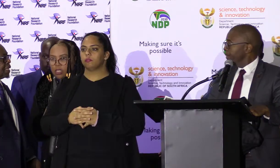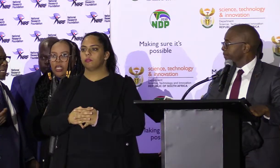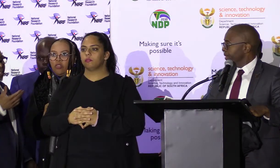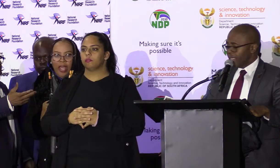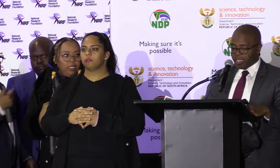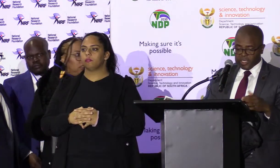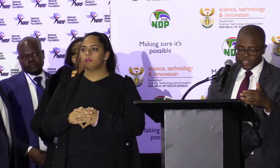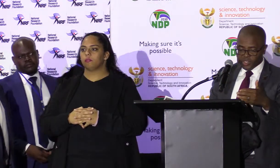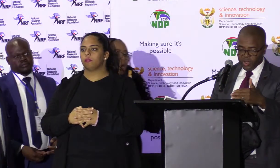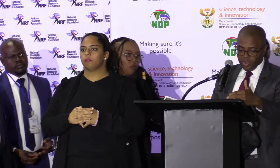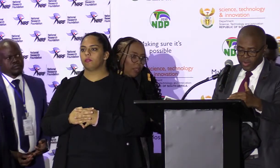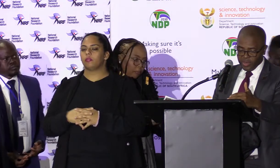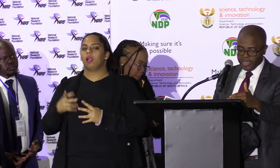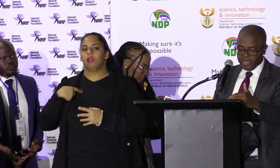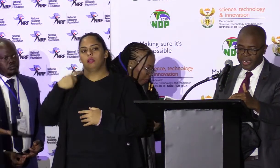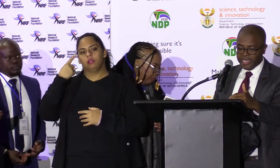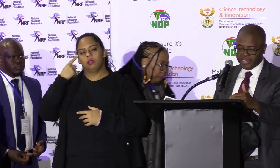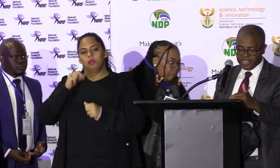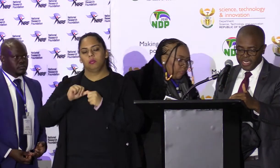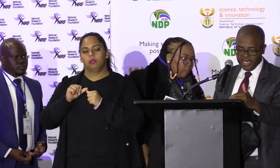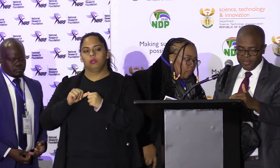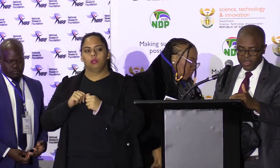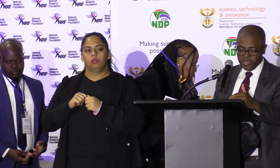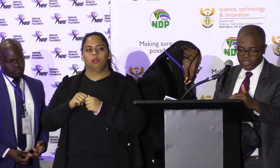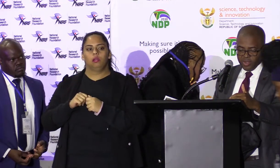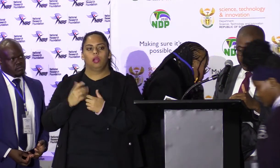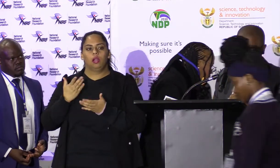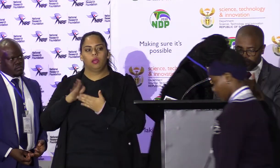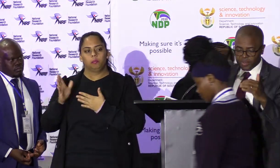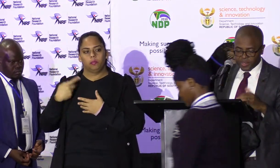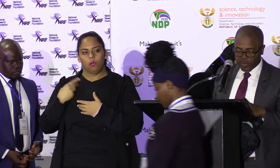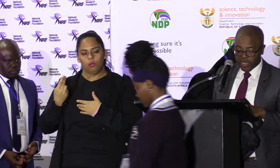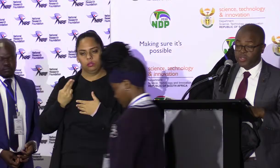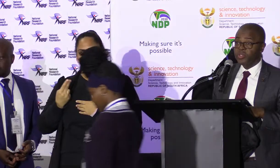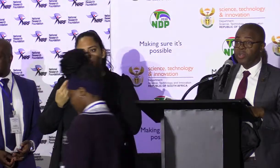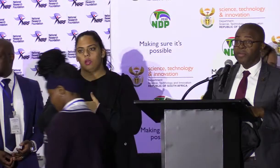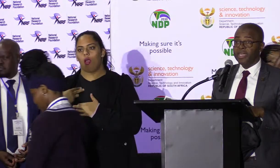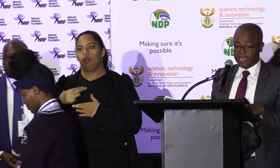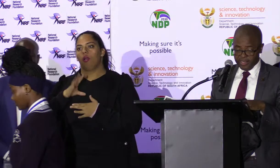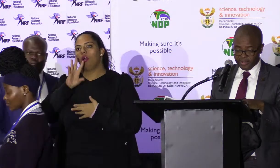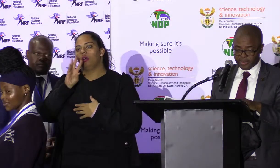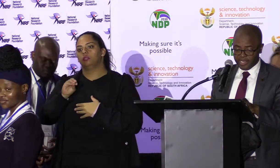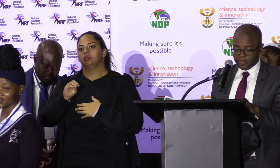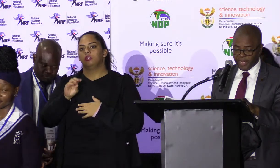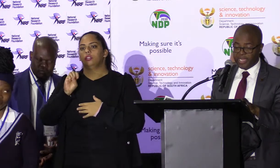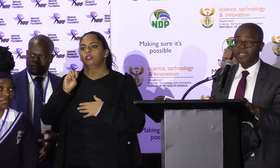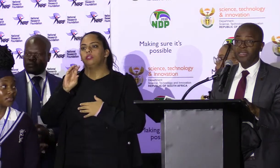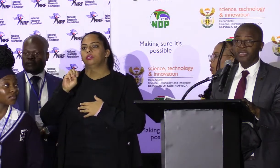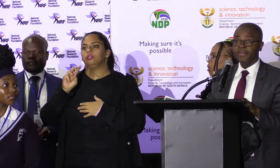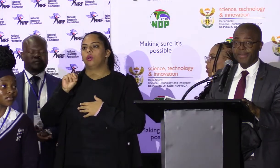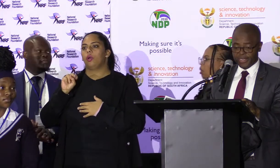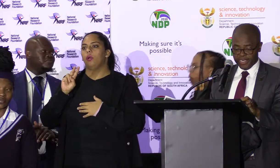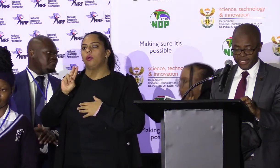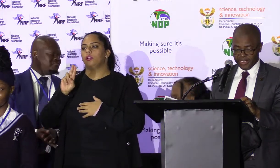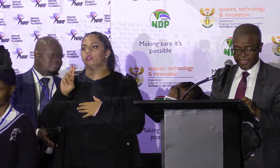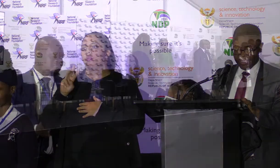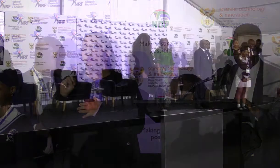Yes. So let me also request uSomila